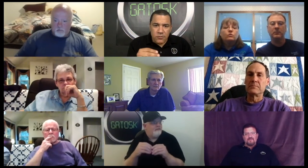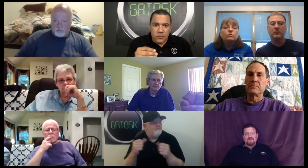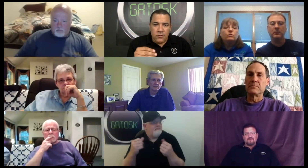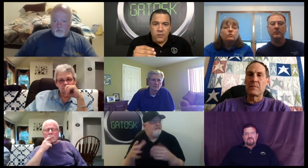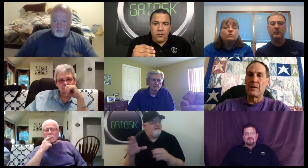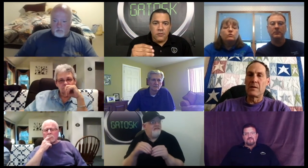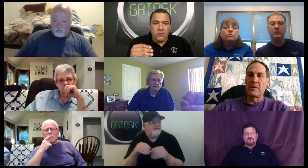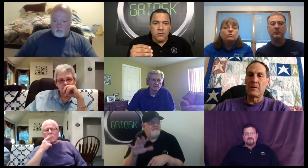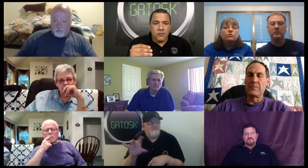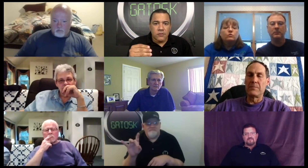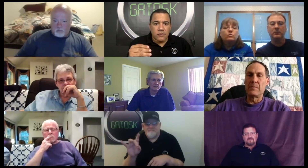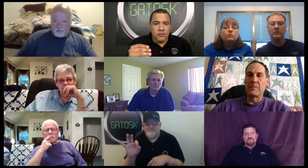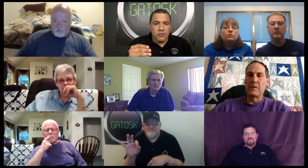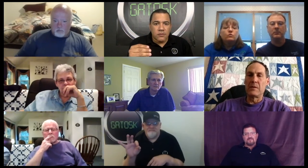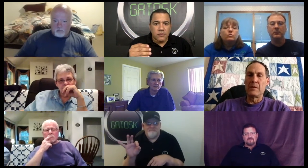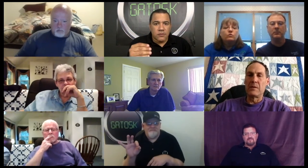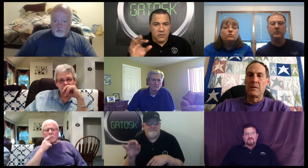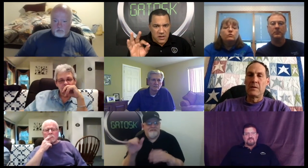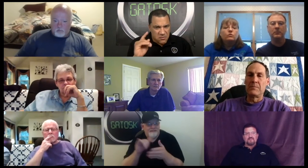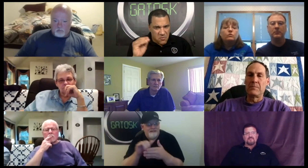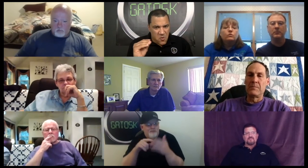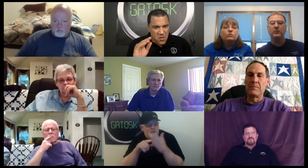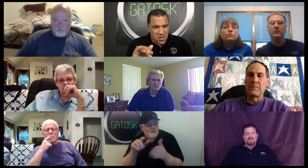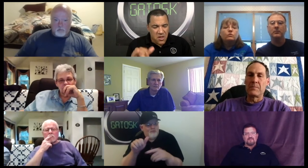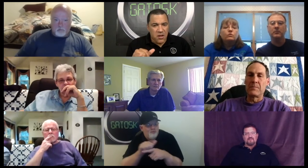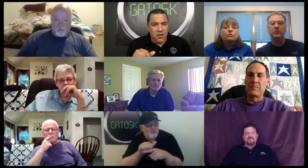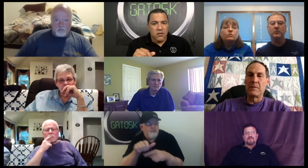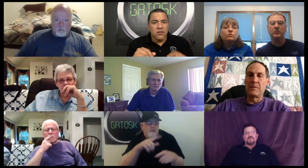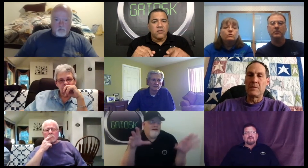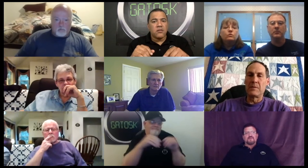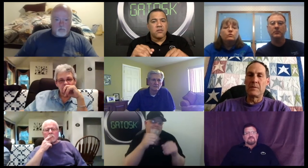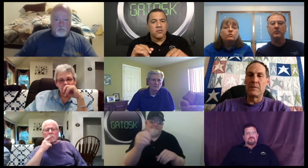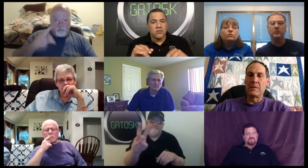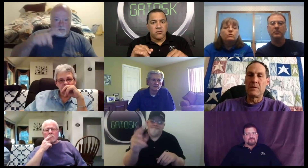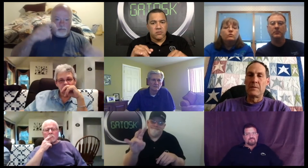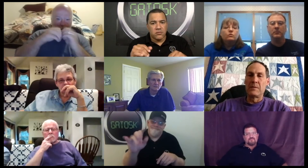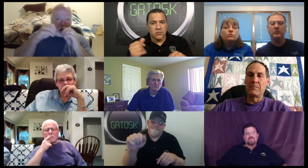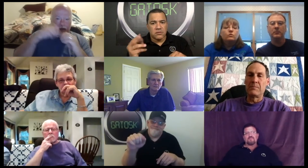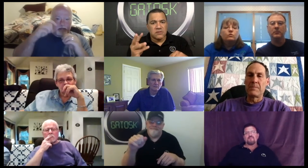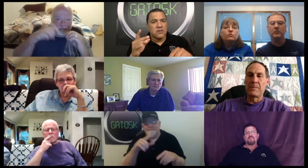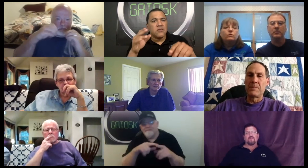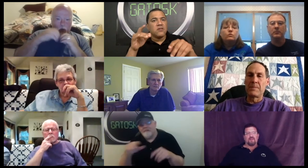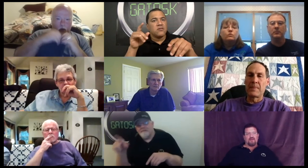right now? I think there's 8 or 9. I think there's more than that. There's a total like